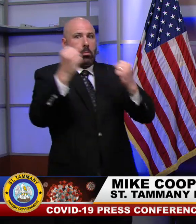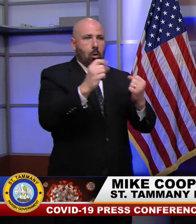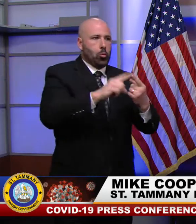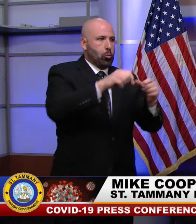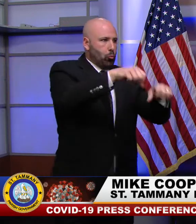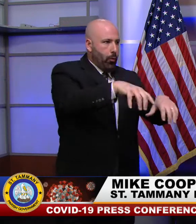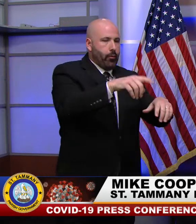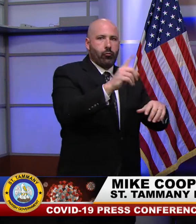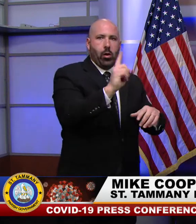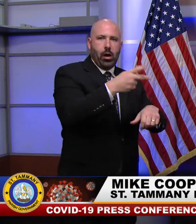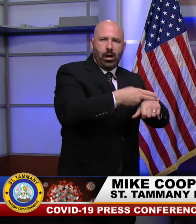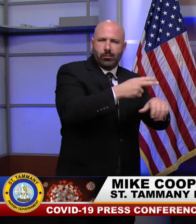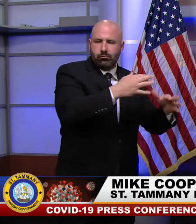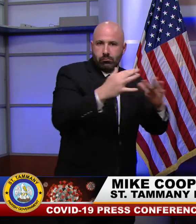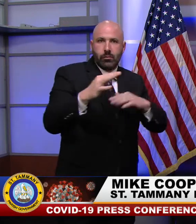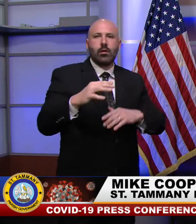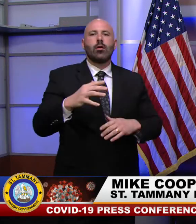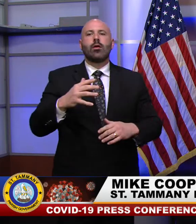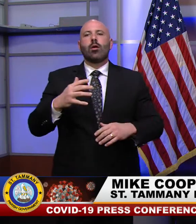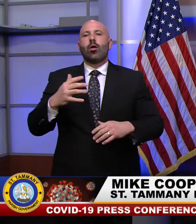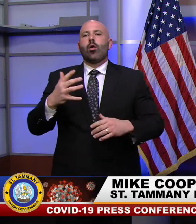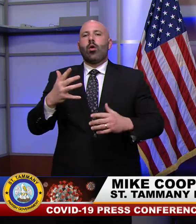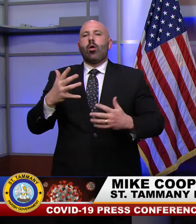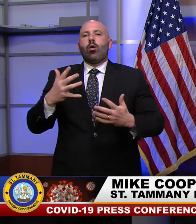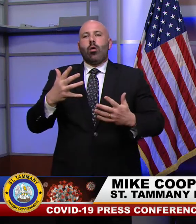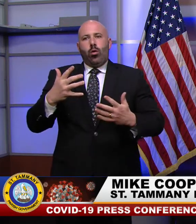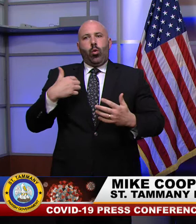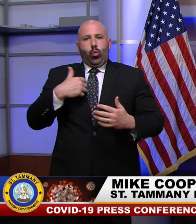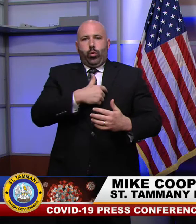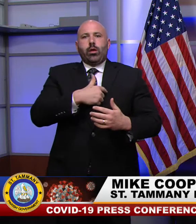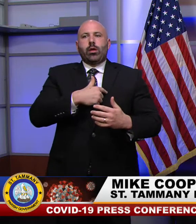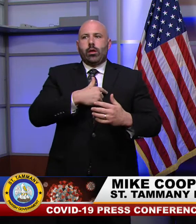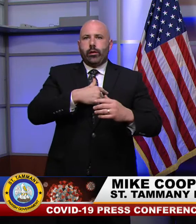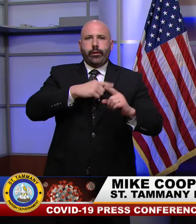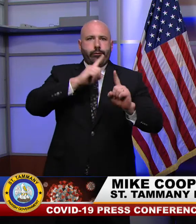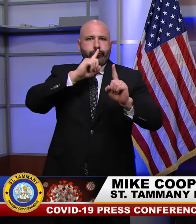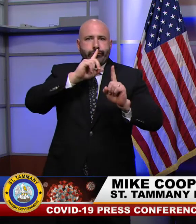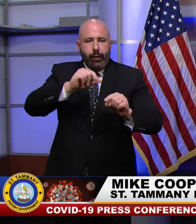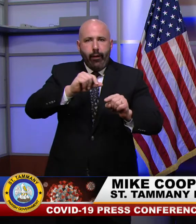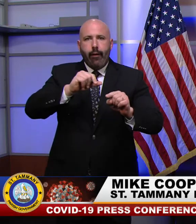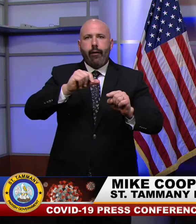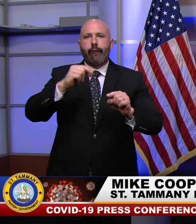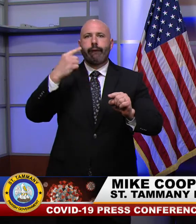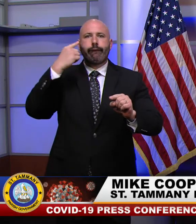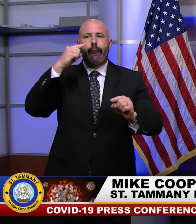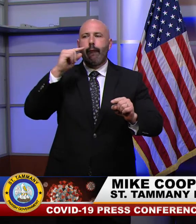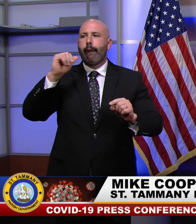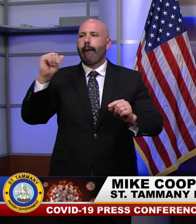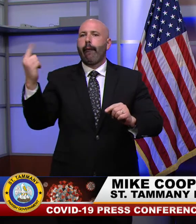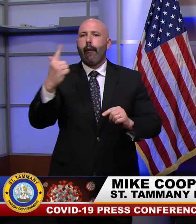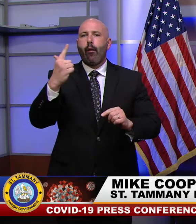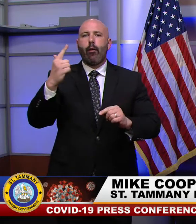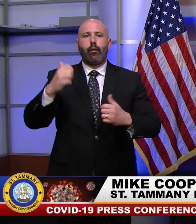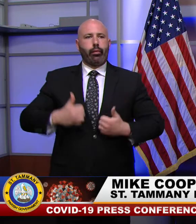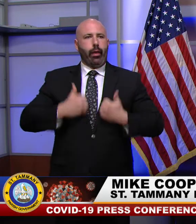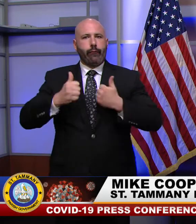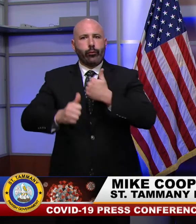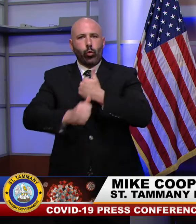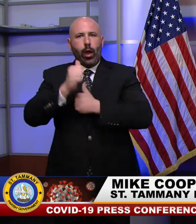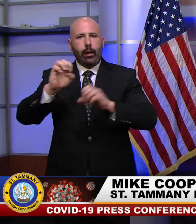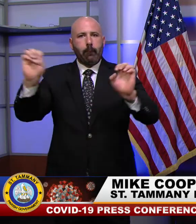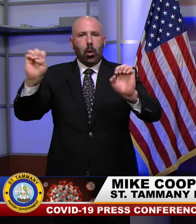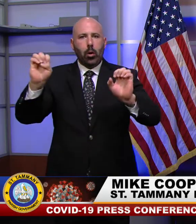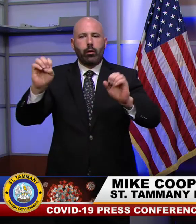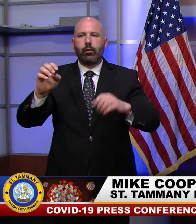this pandemic. And we continue to respond to all life-threatening emergencies, including medical,